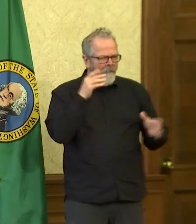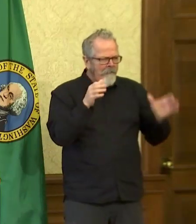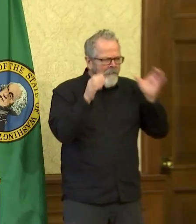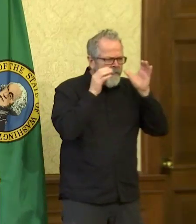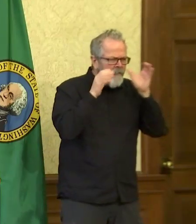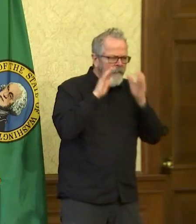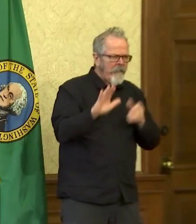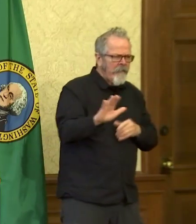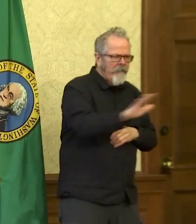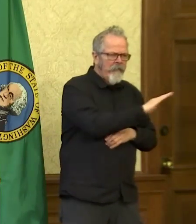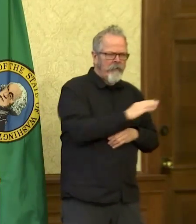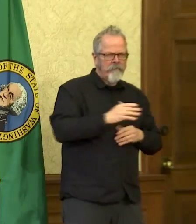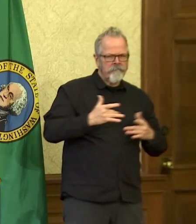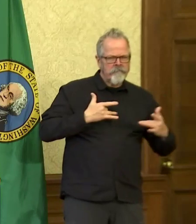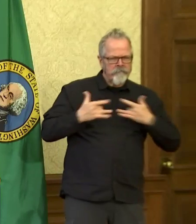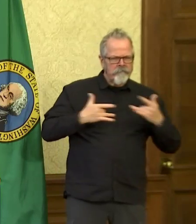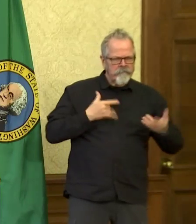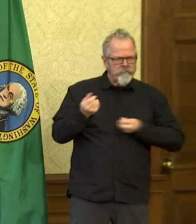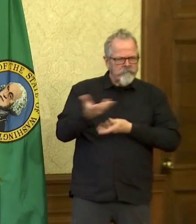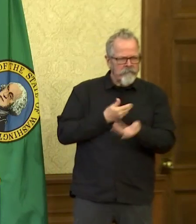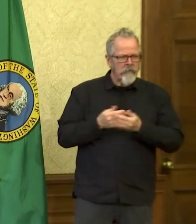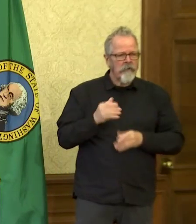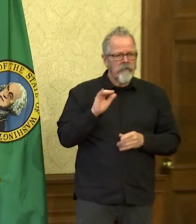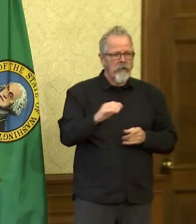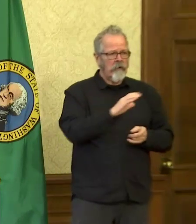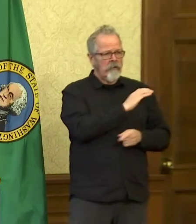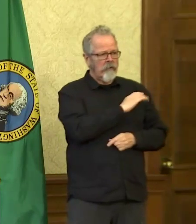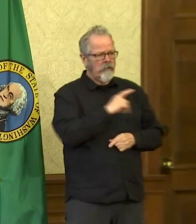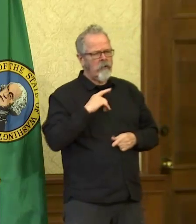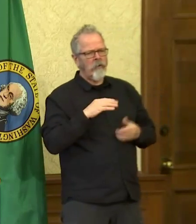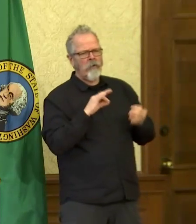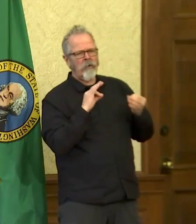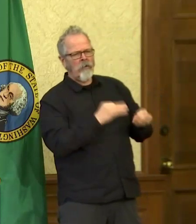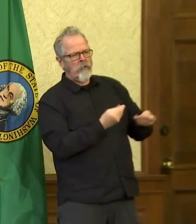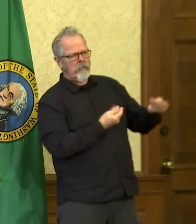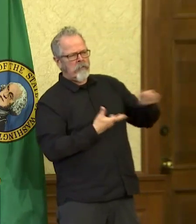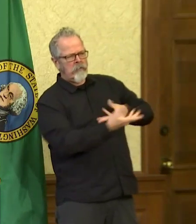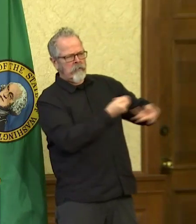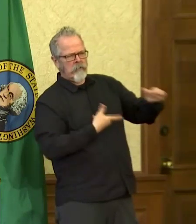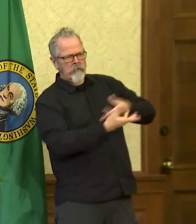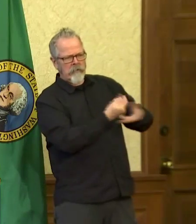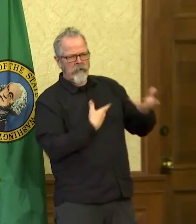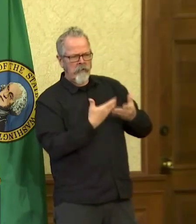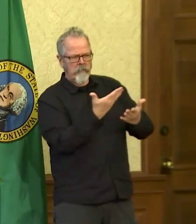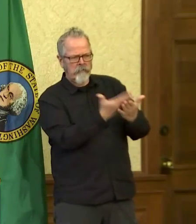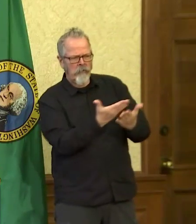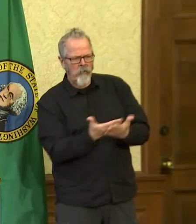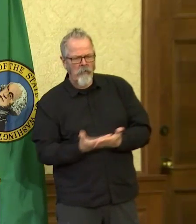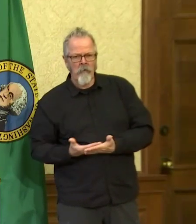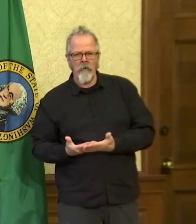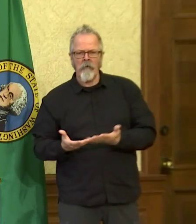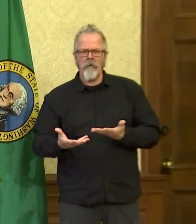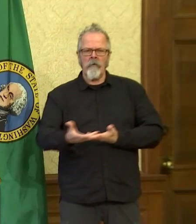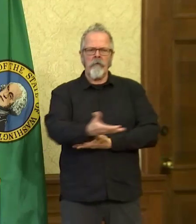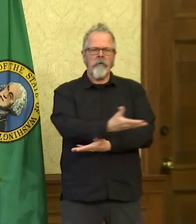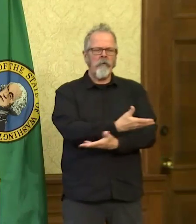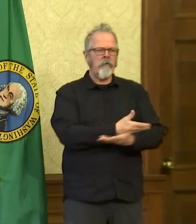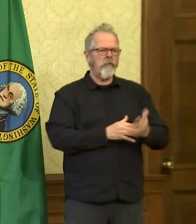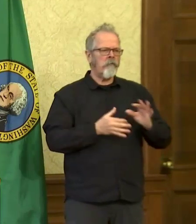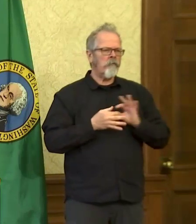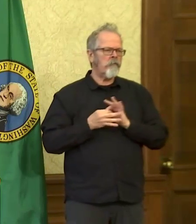incredible in providing us the information we need to make good decisions and recommendations. I want to thank the rest of the